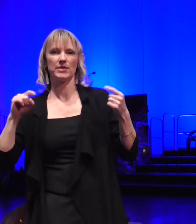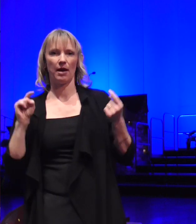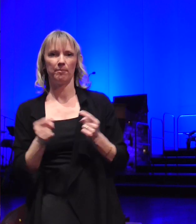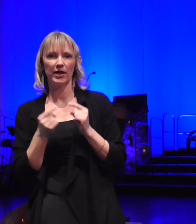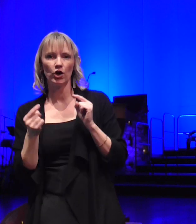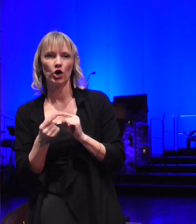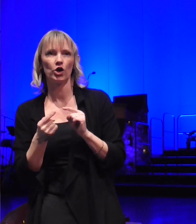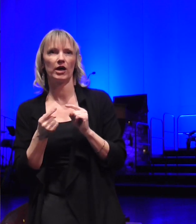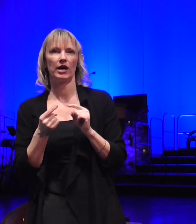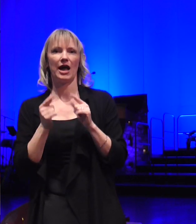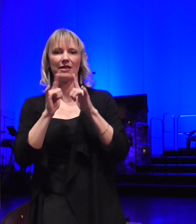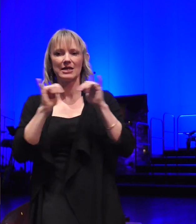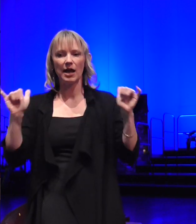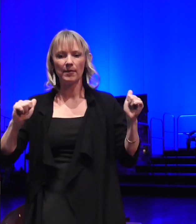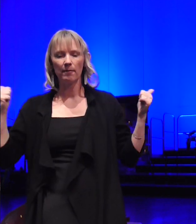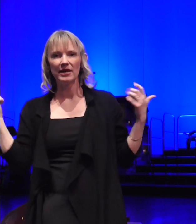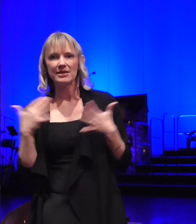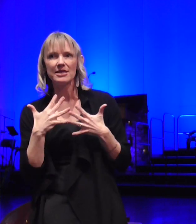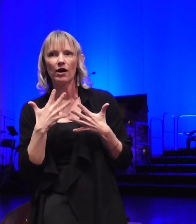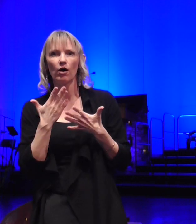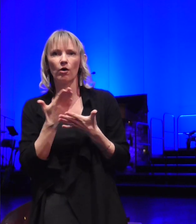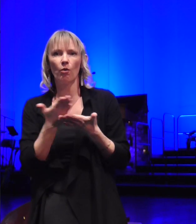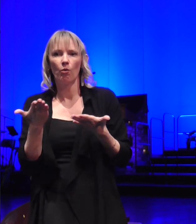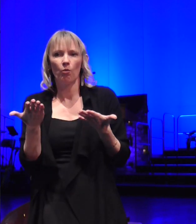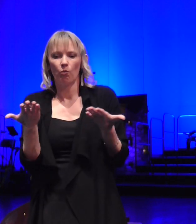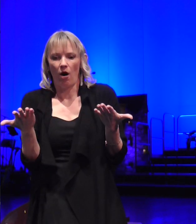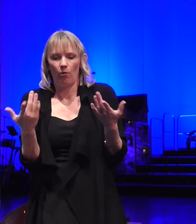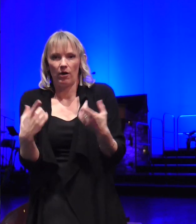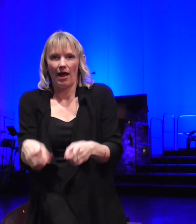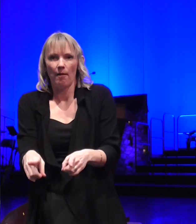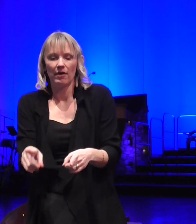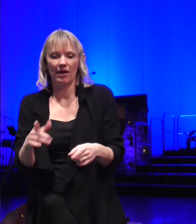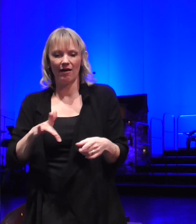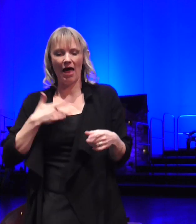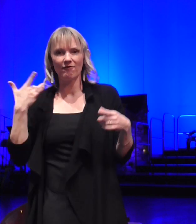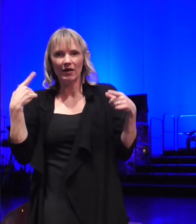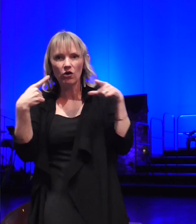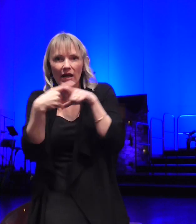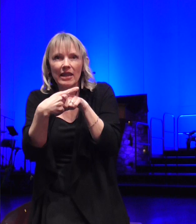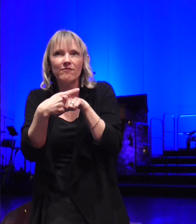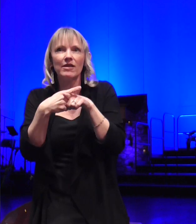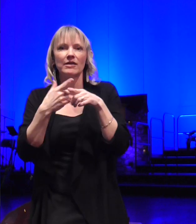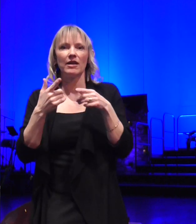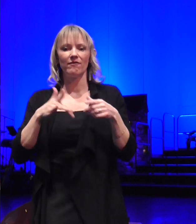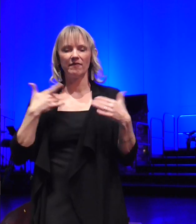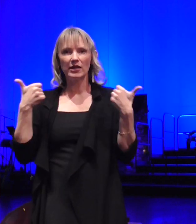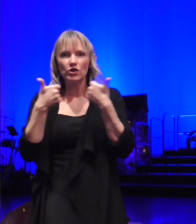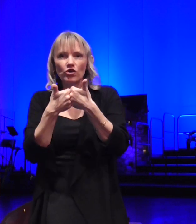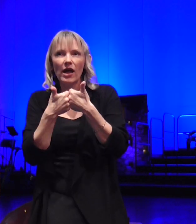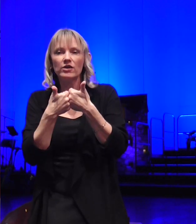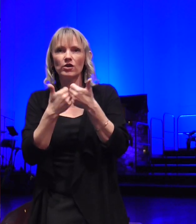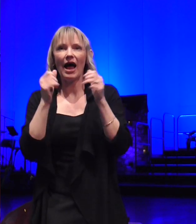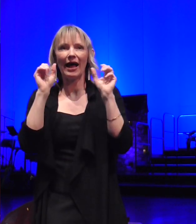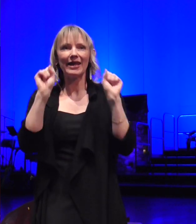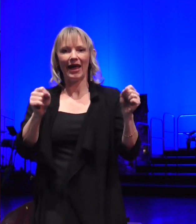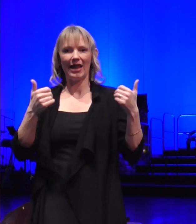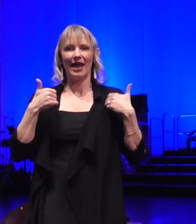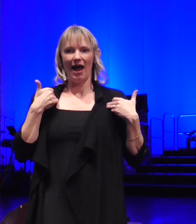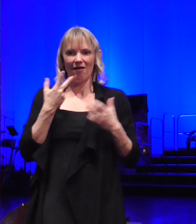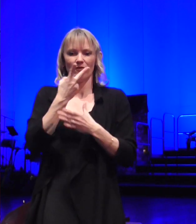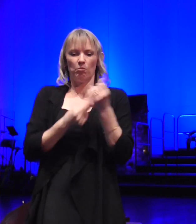and be scared about how something's going to work out, and be conflicted and challenged. I can contain